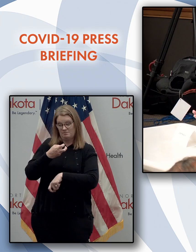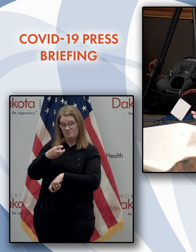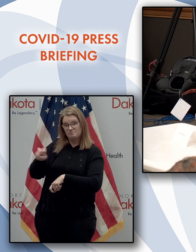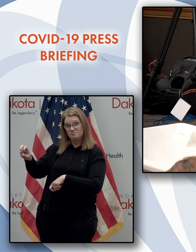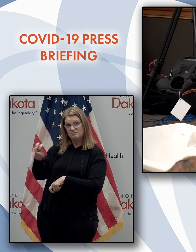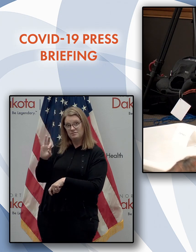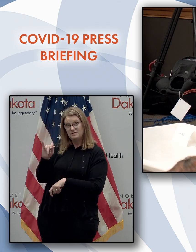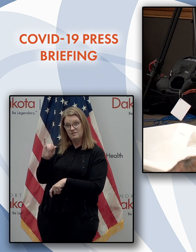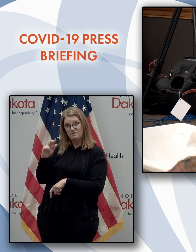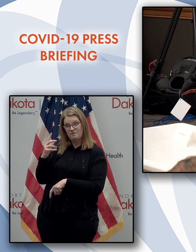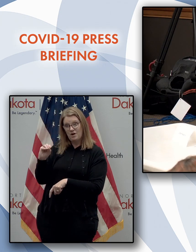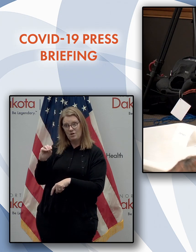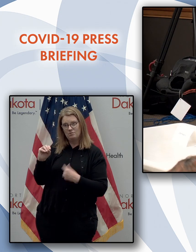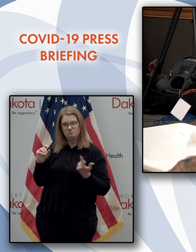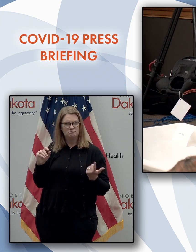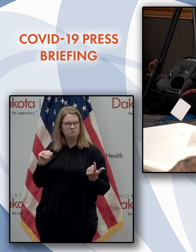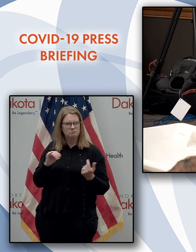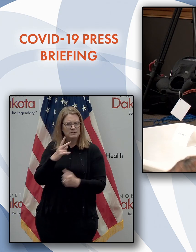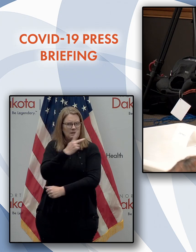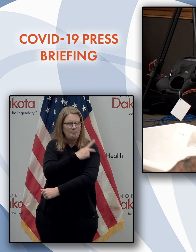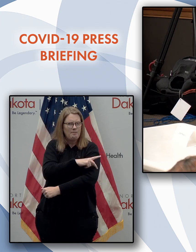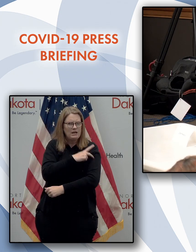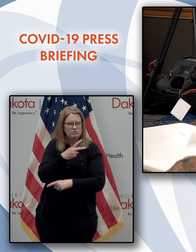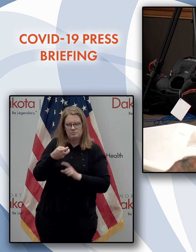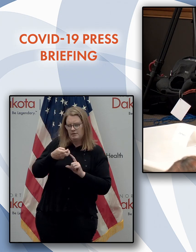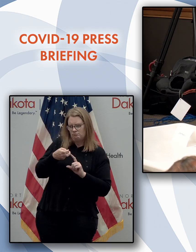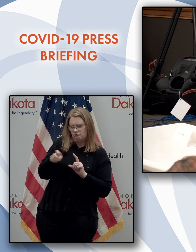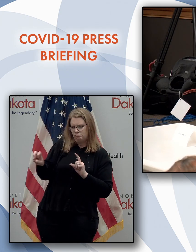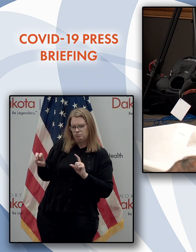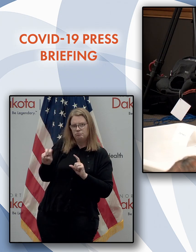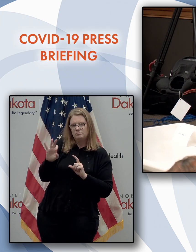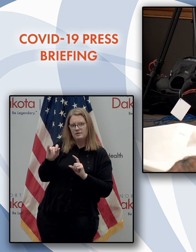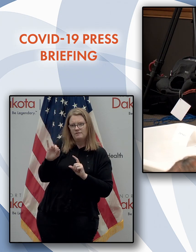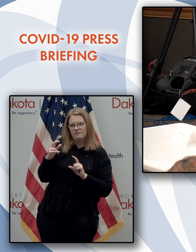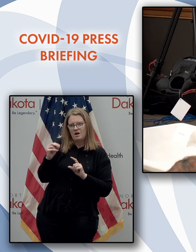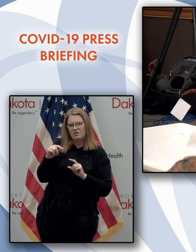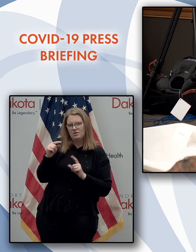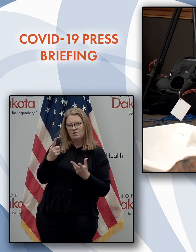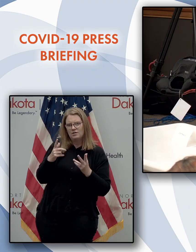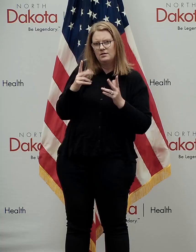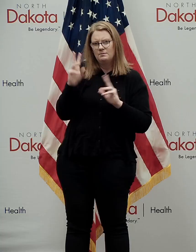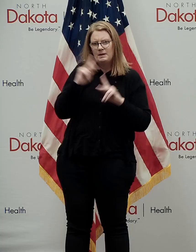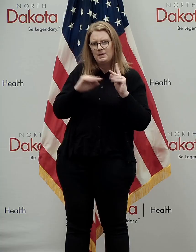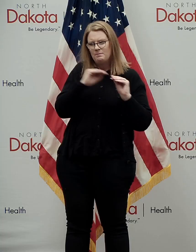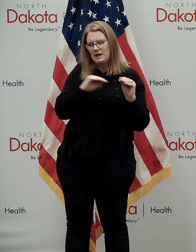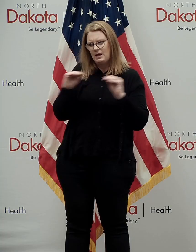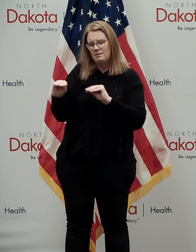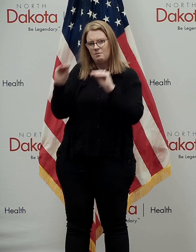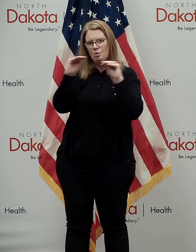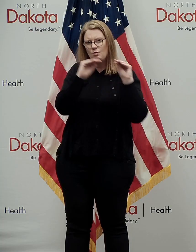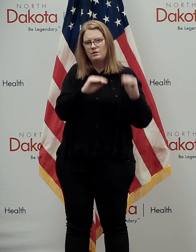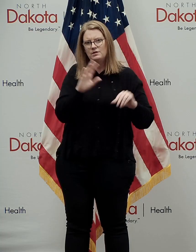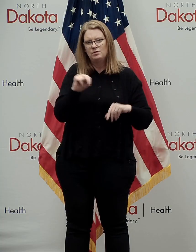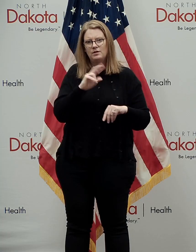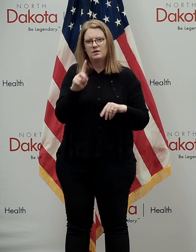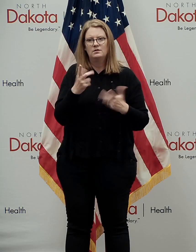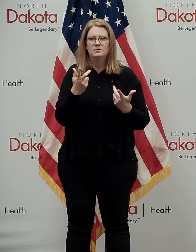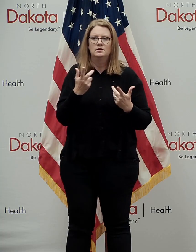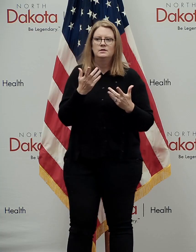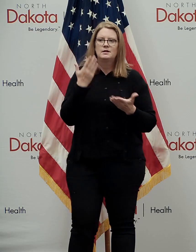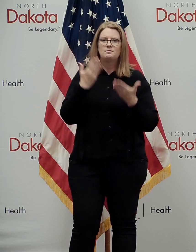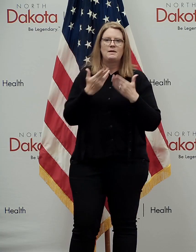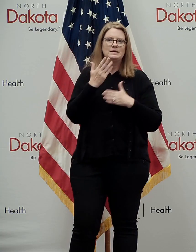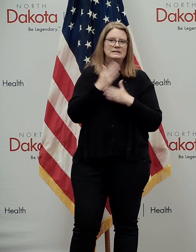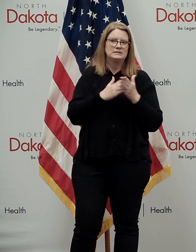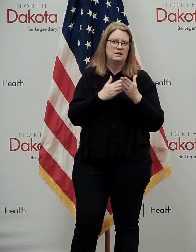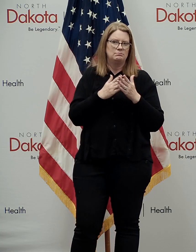heard of any patient movement amongst the hospitals areas in North Dakota. There may be some based upon capabilities,